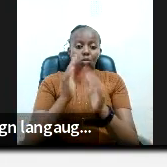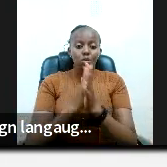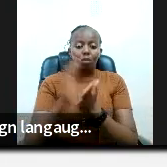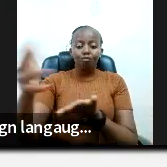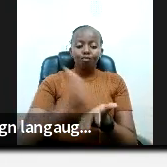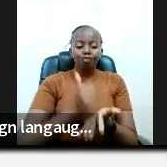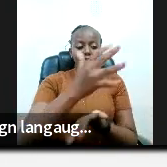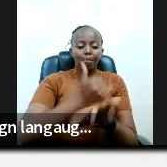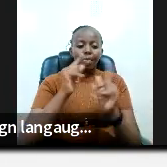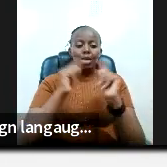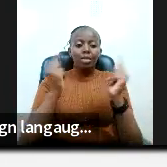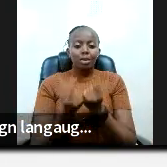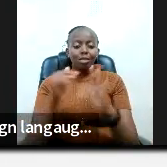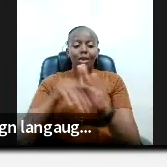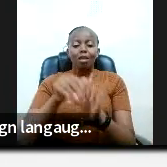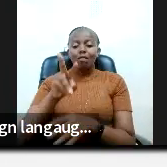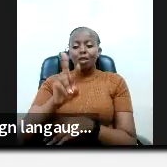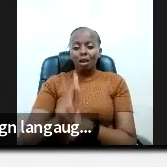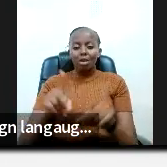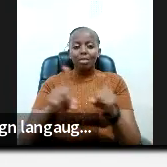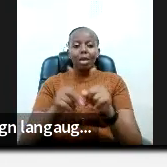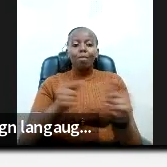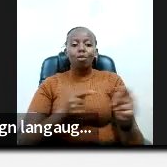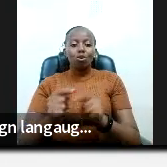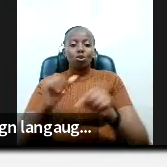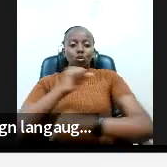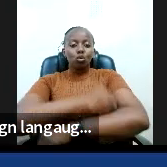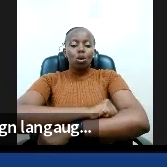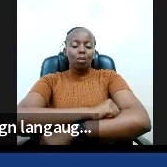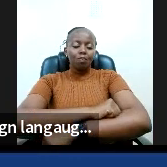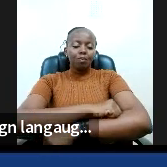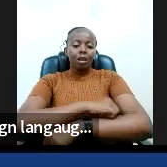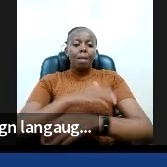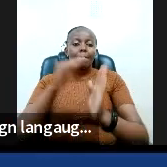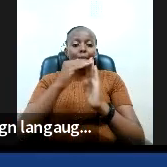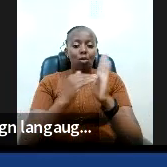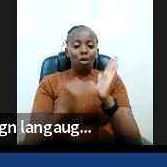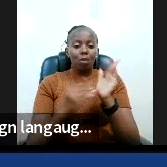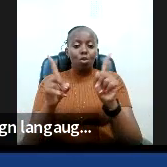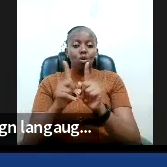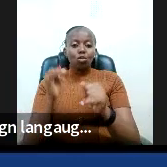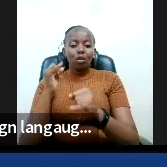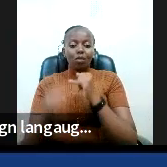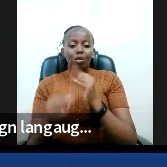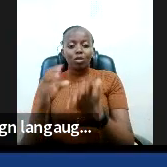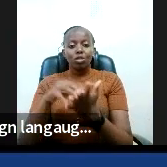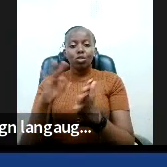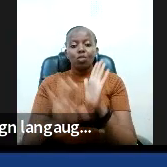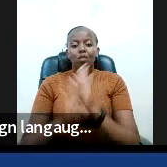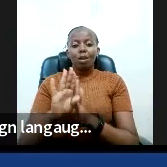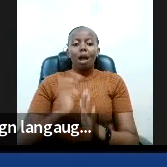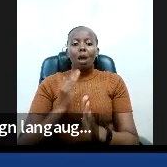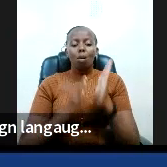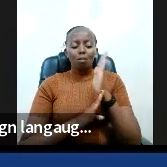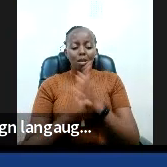VR content production and running schools outreach programs. We are in the final stages of developing our minimum